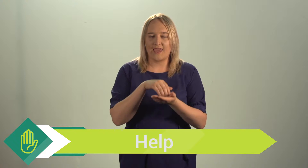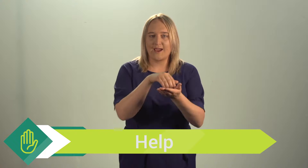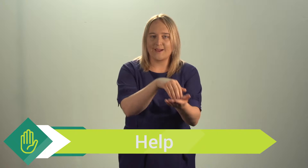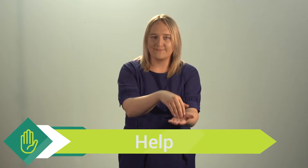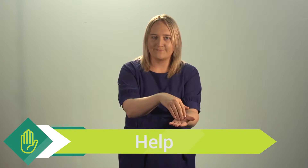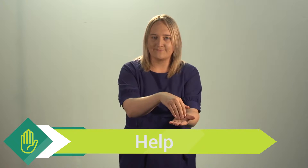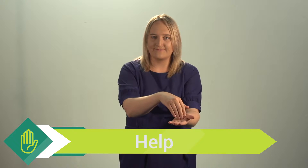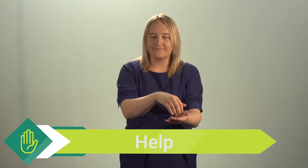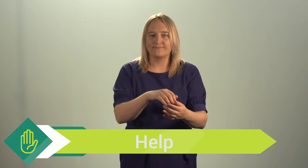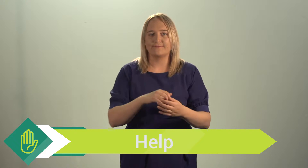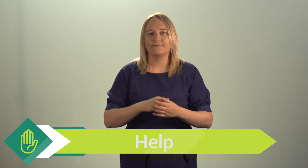Help.